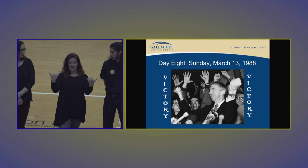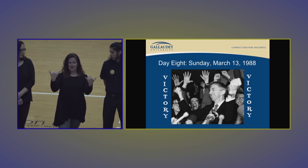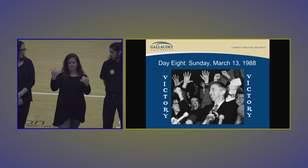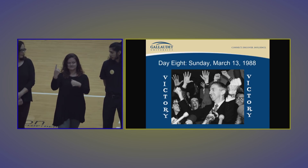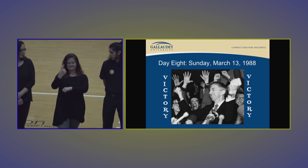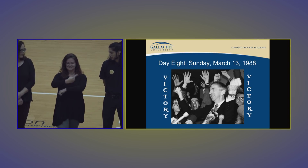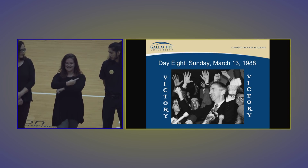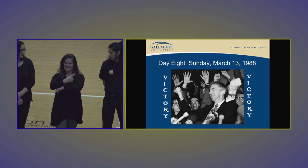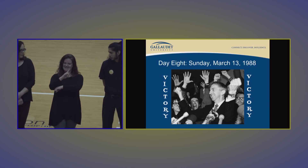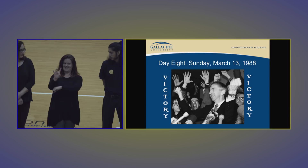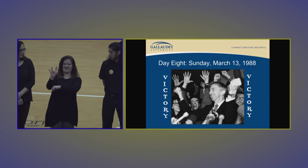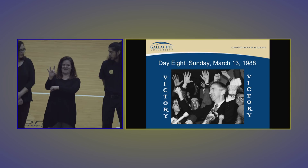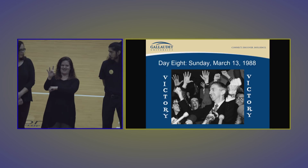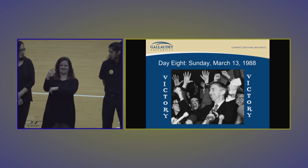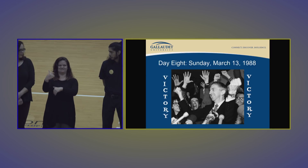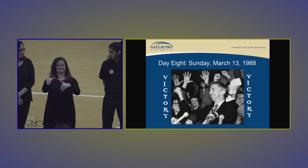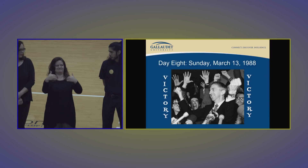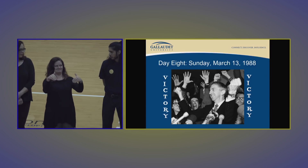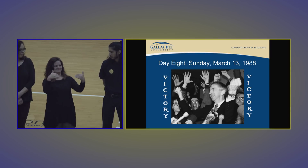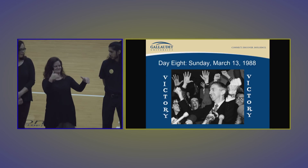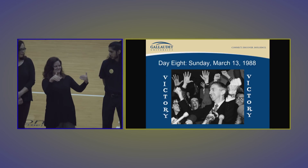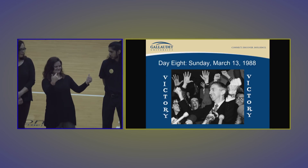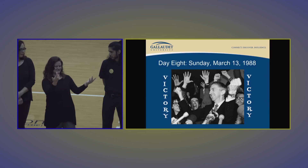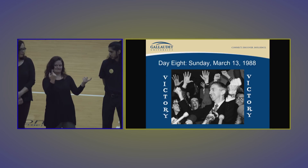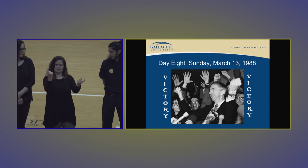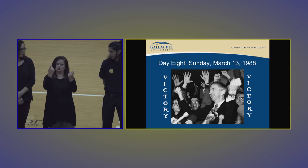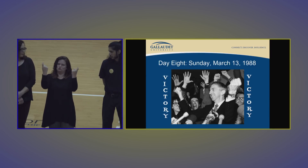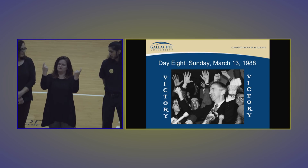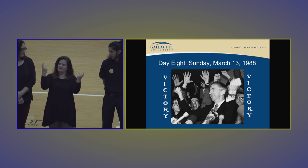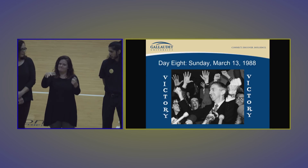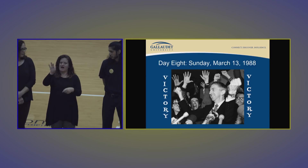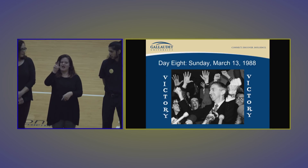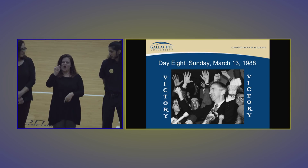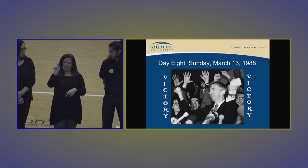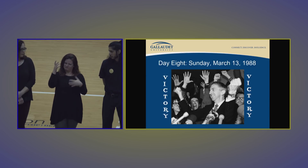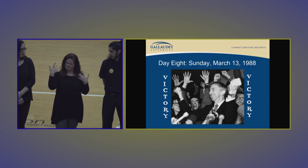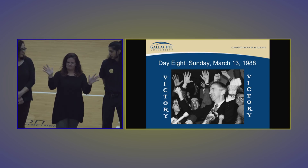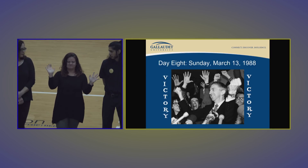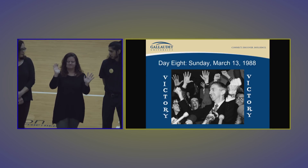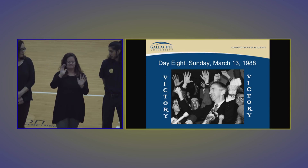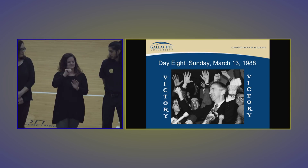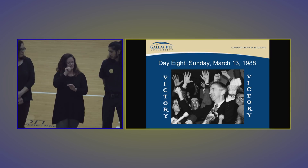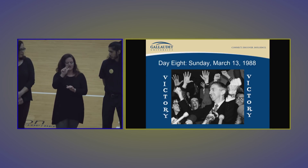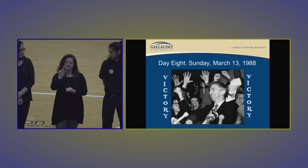And then that brought us to day 8, a momentous celebration.